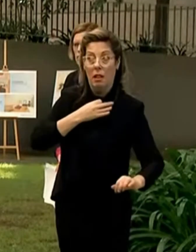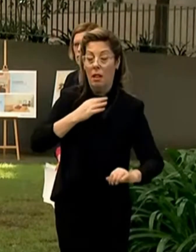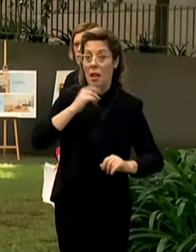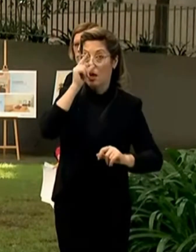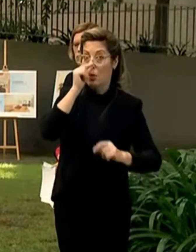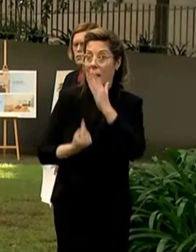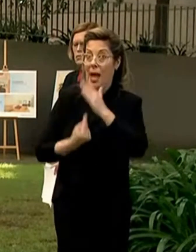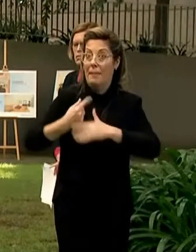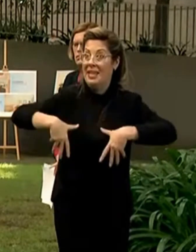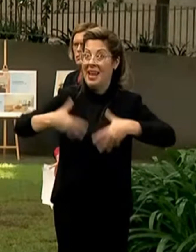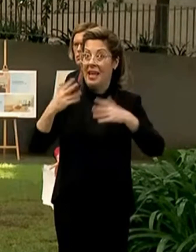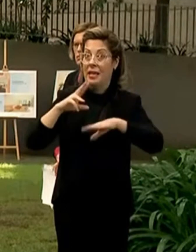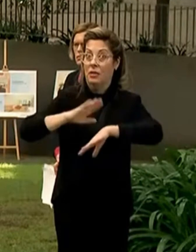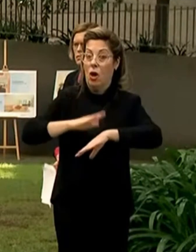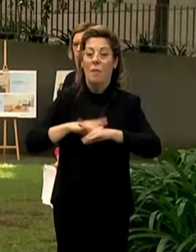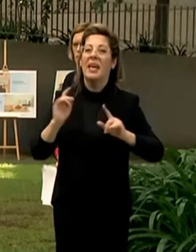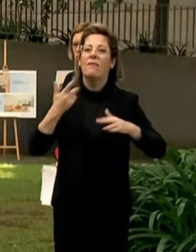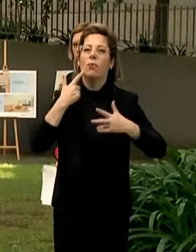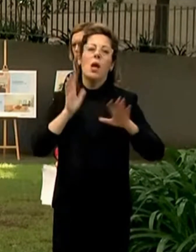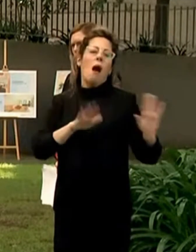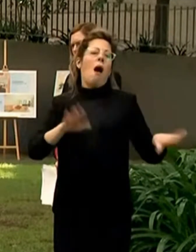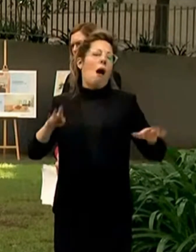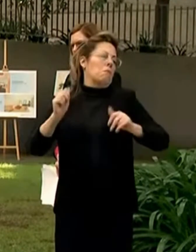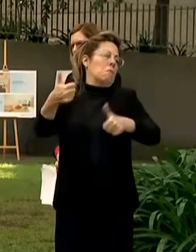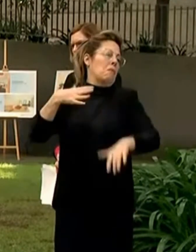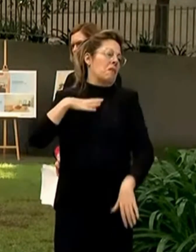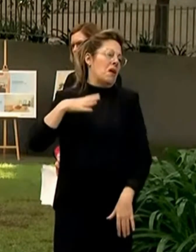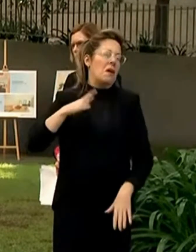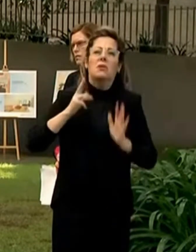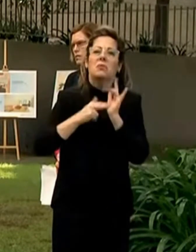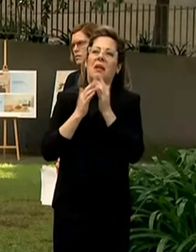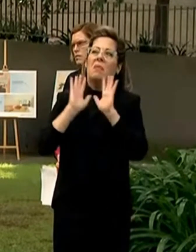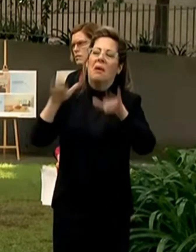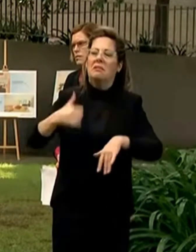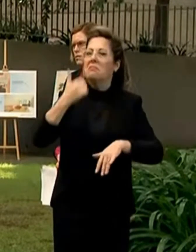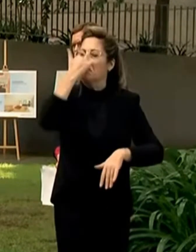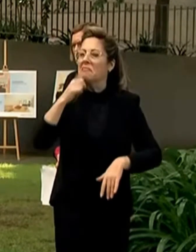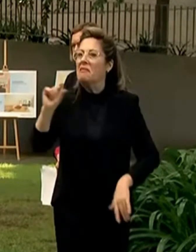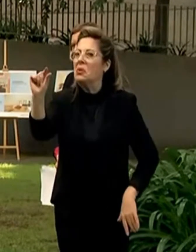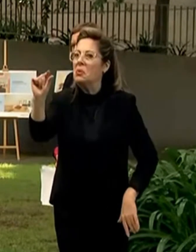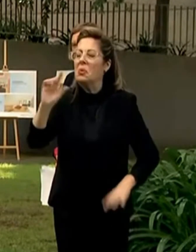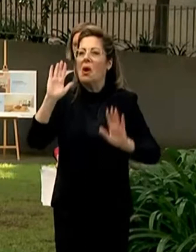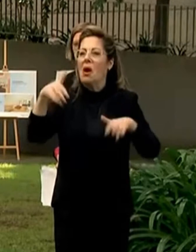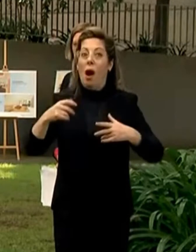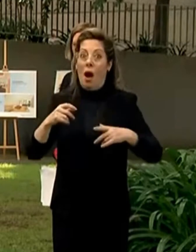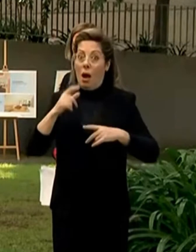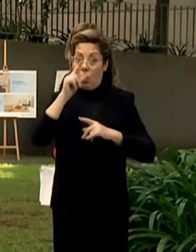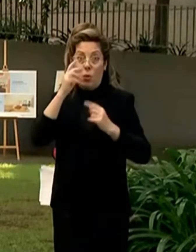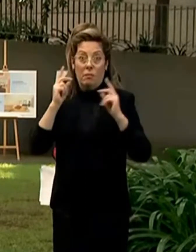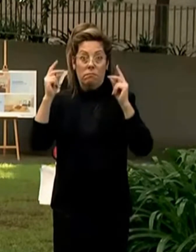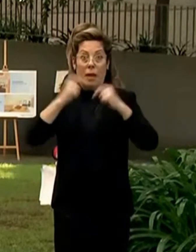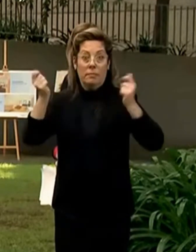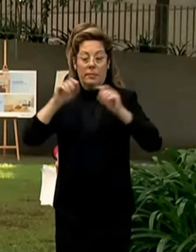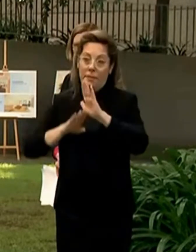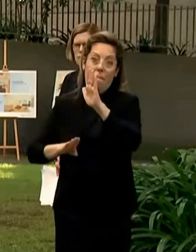every day. And I know that, you know, in a matter of seconds we give you the daily update of the number of cases, but please know behind every single